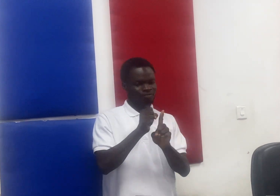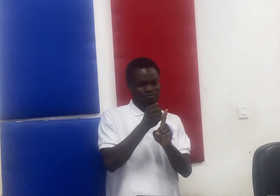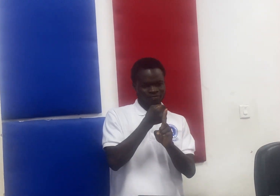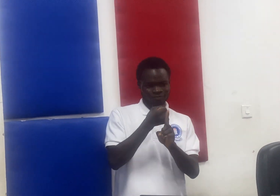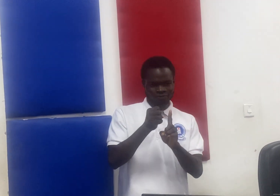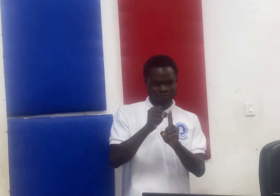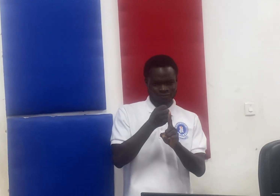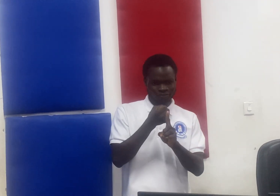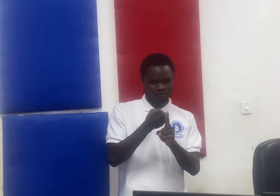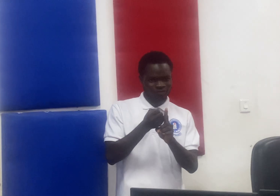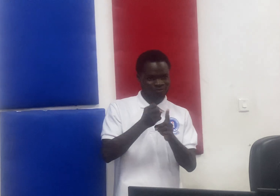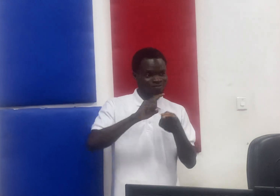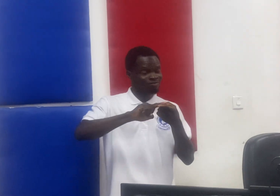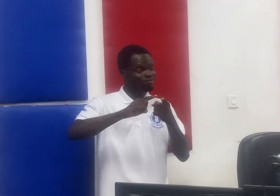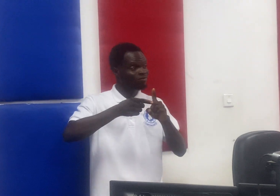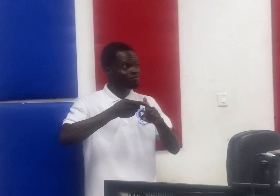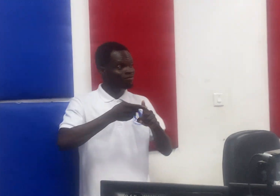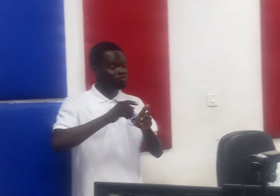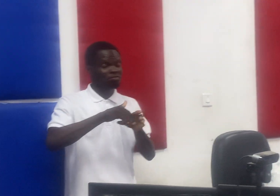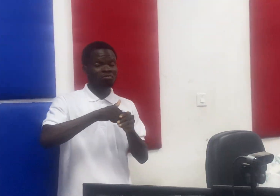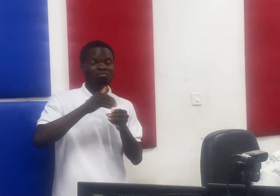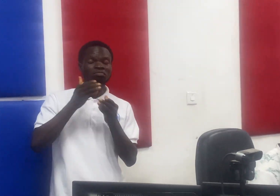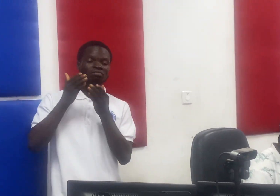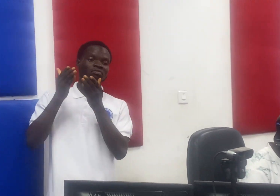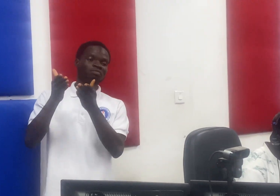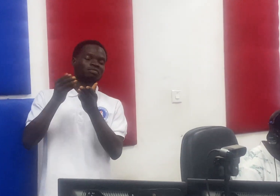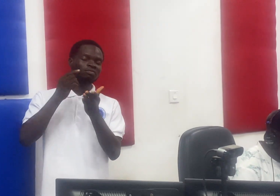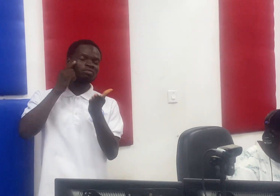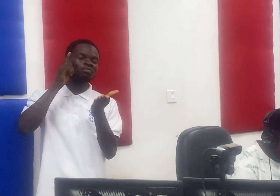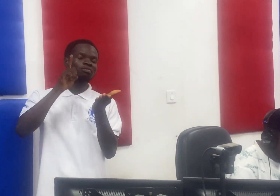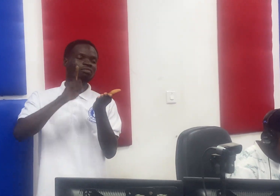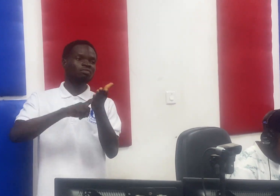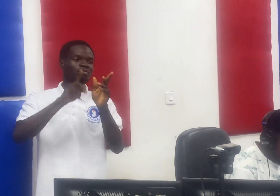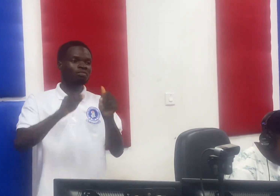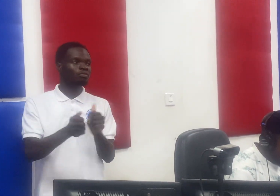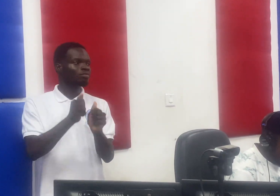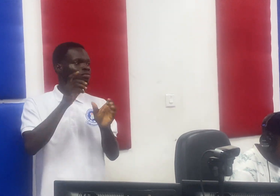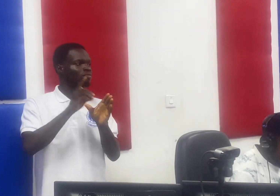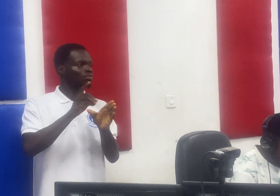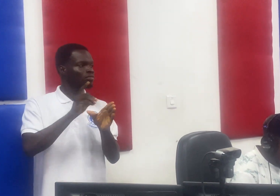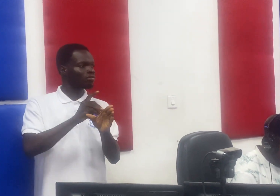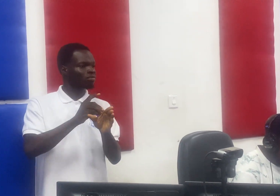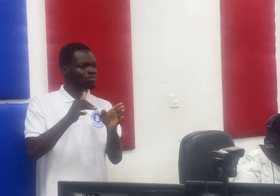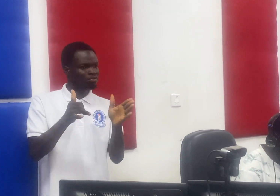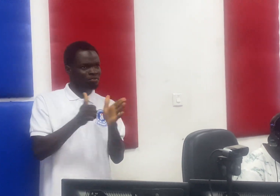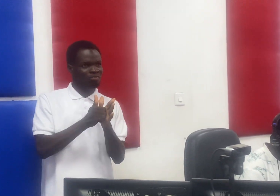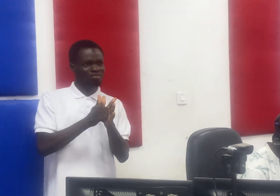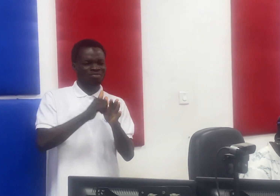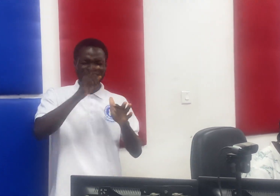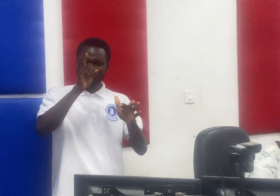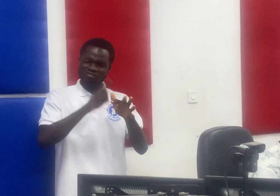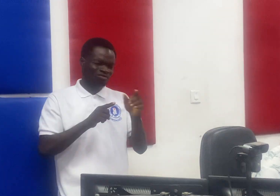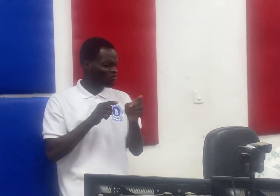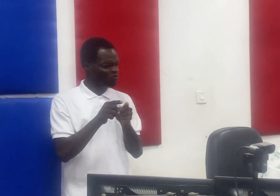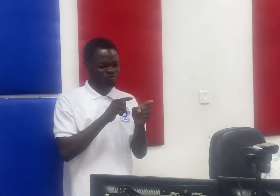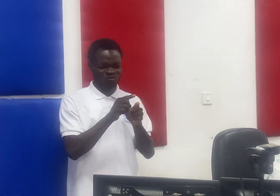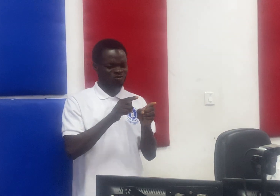Our friends outside there sees us as unable persons. So all the time when you are even working